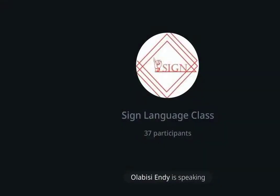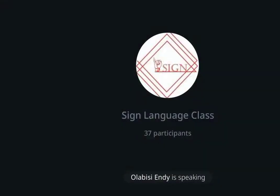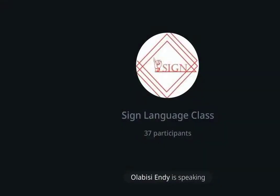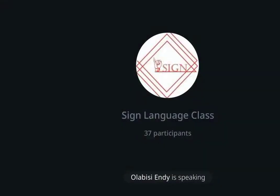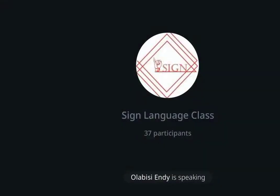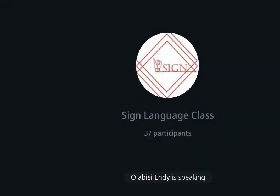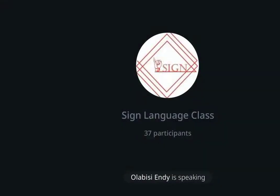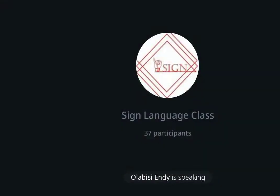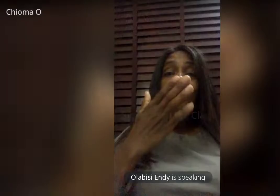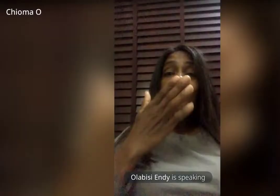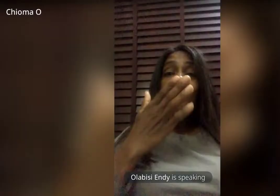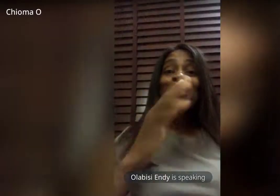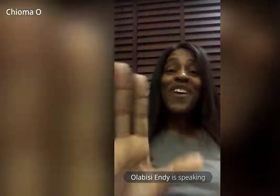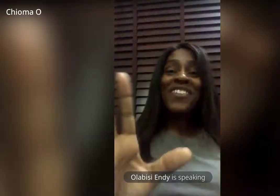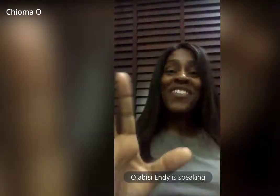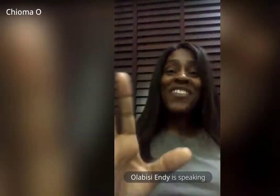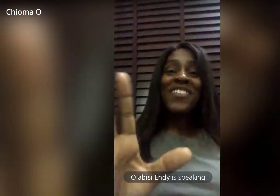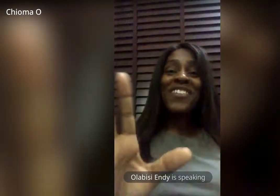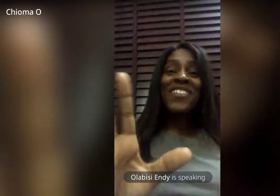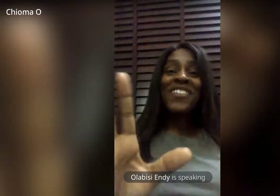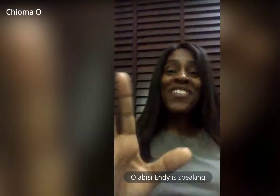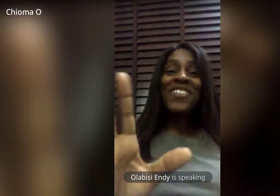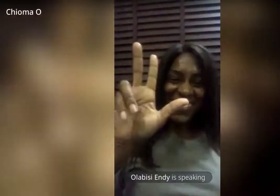Okay. 30 billion.